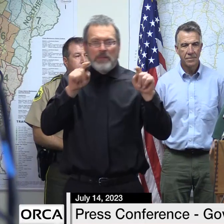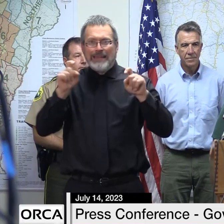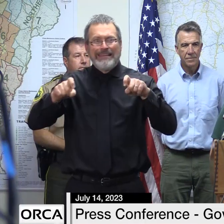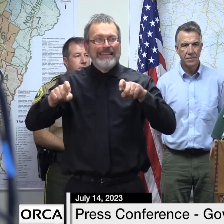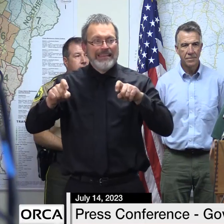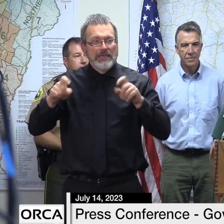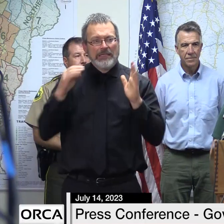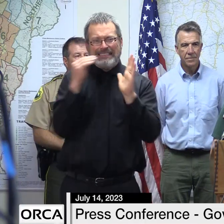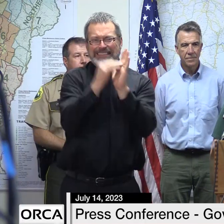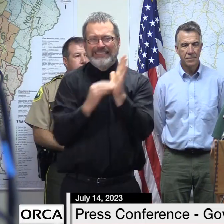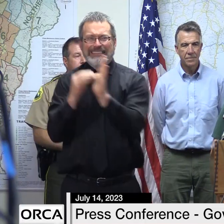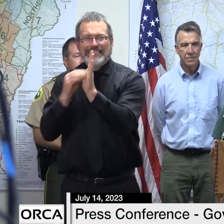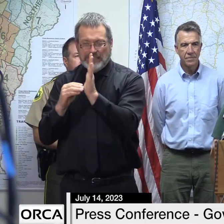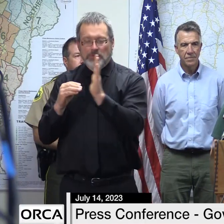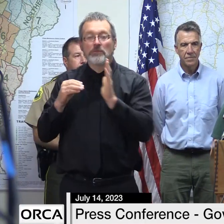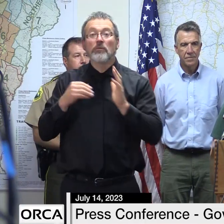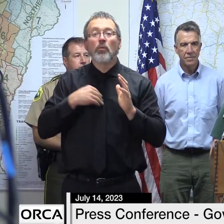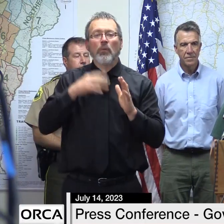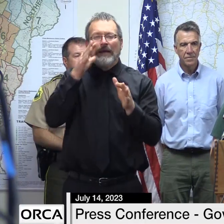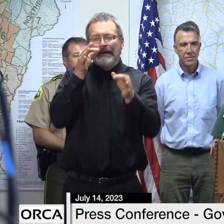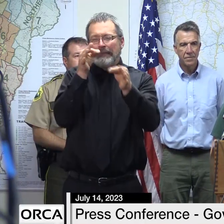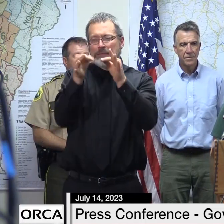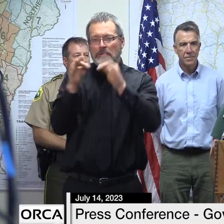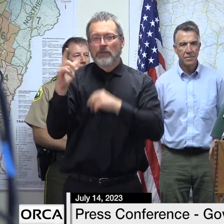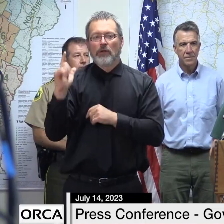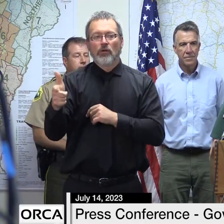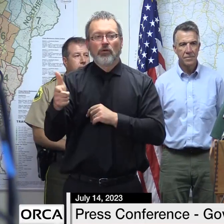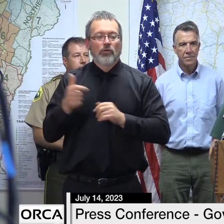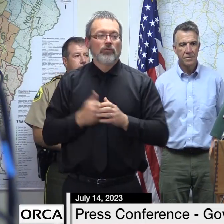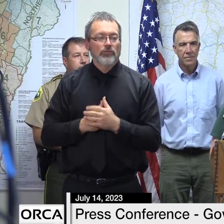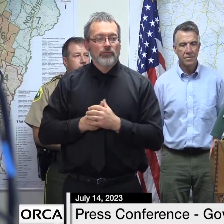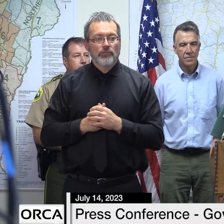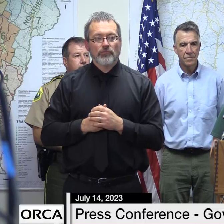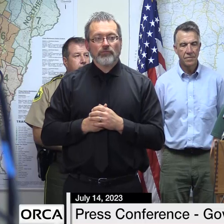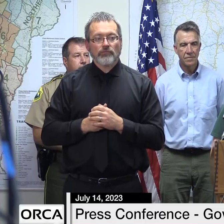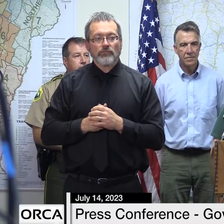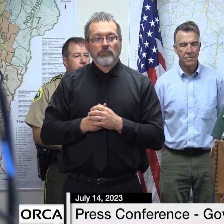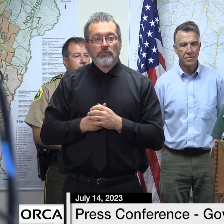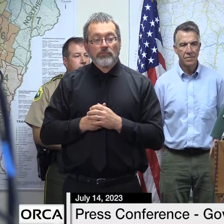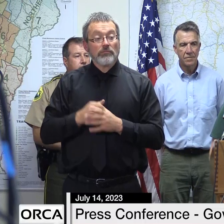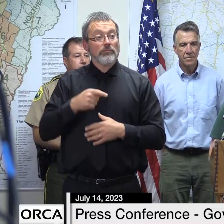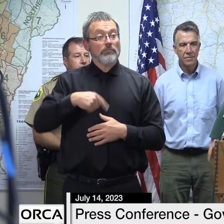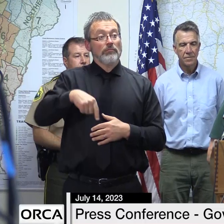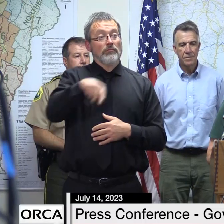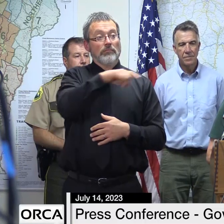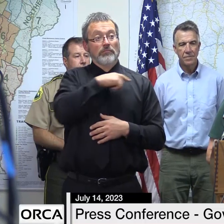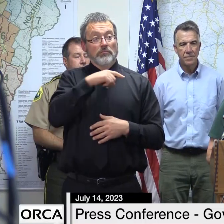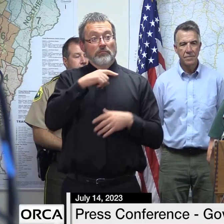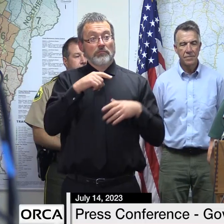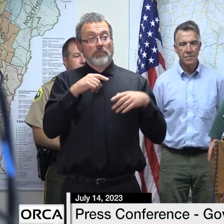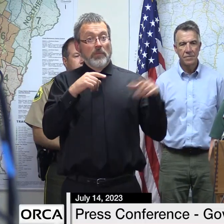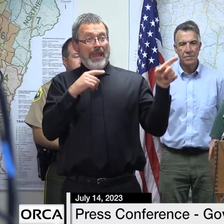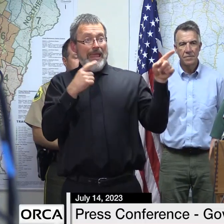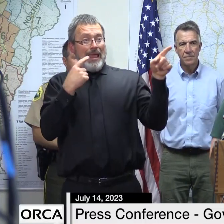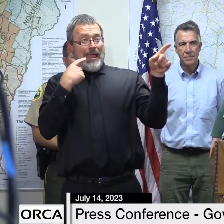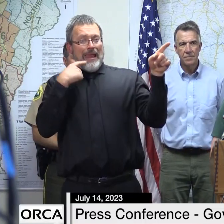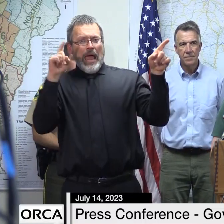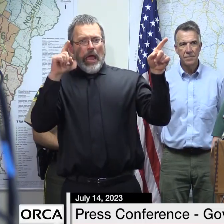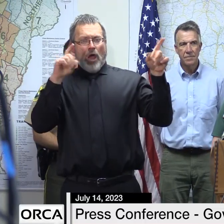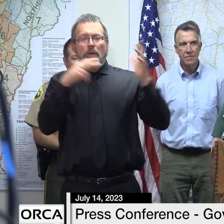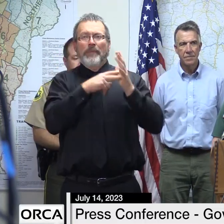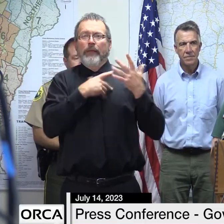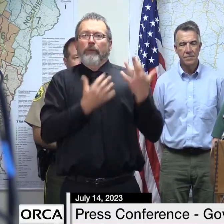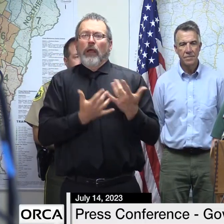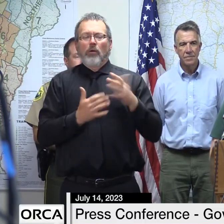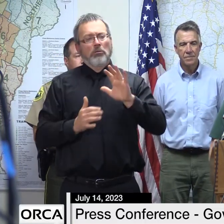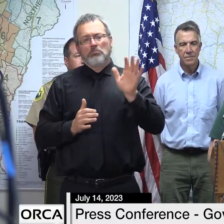very soon. It is important to note that we did not wait for this declaration to summon federal disaster assistance. There have